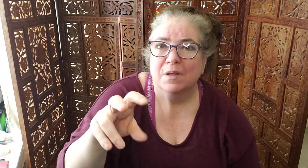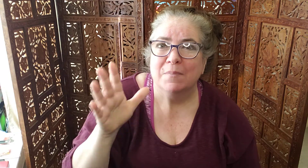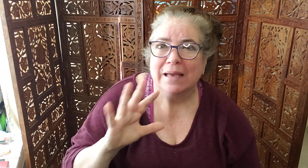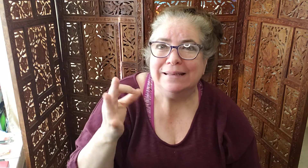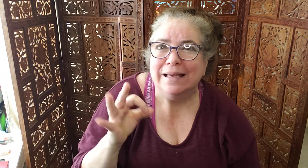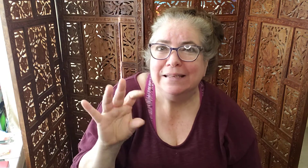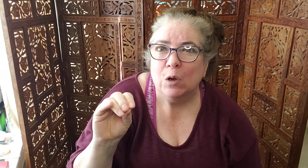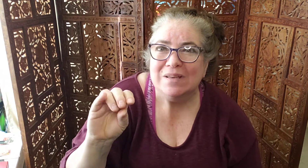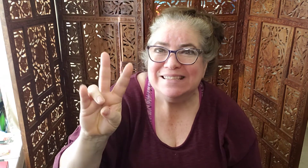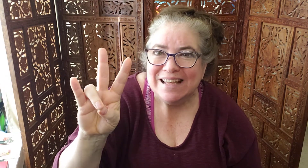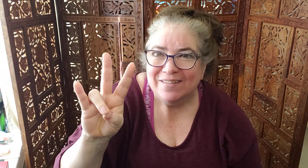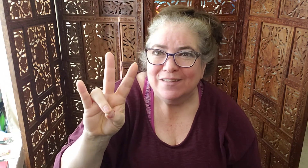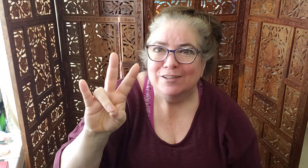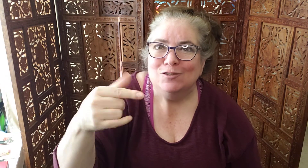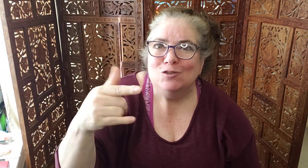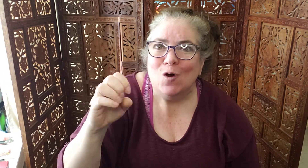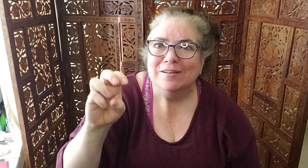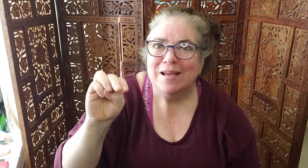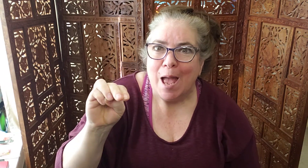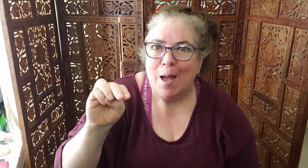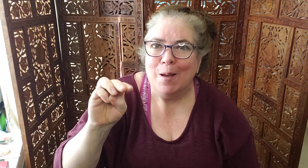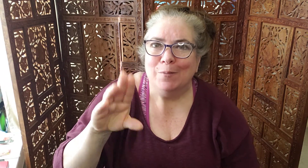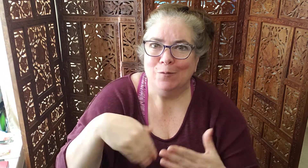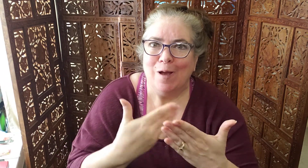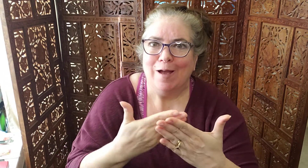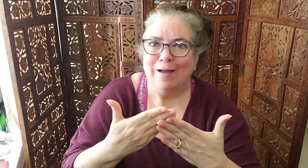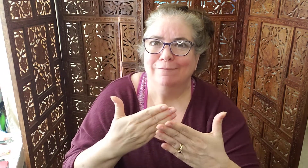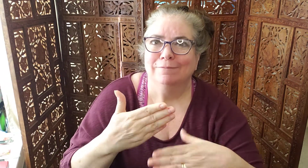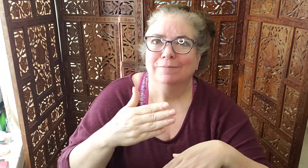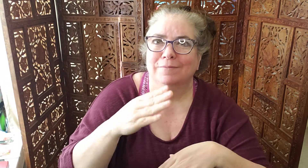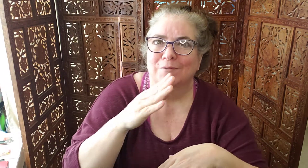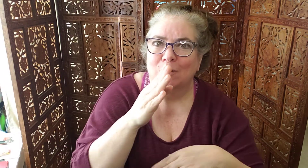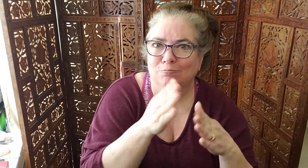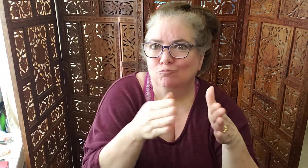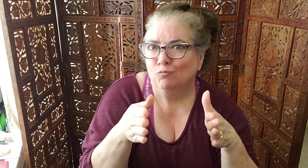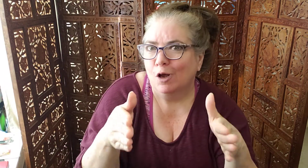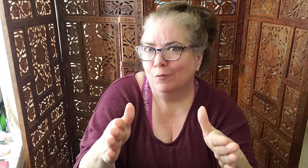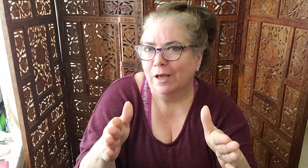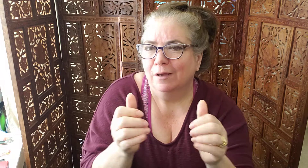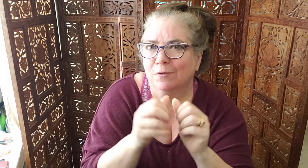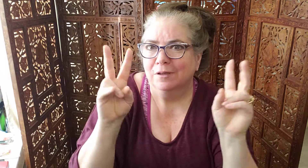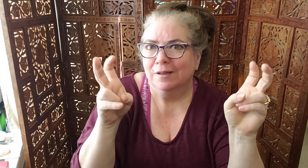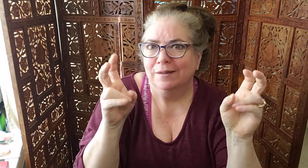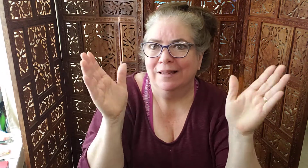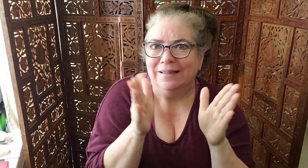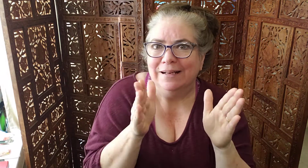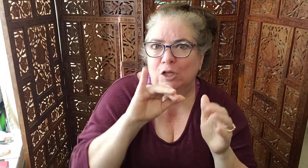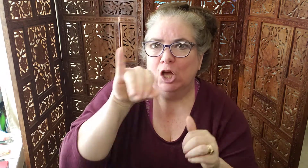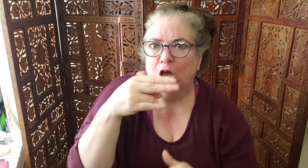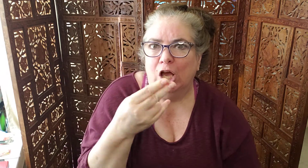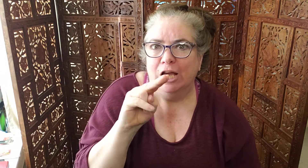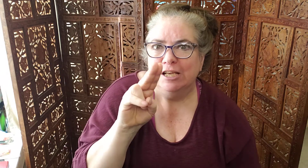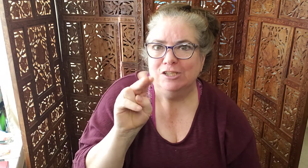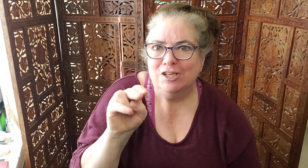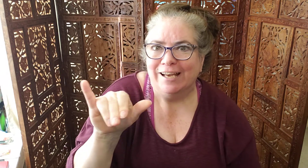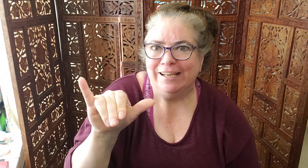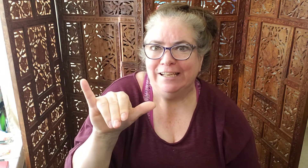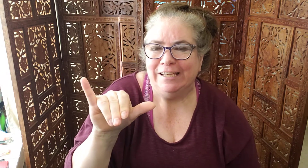it on Broadway with a show called Little Johnny Jones, where he served as its writer,